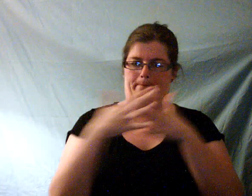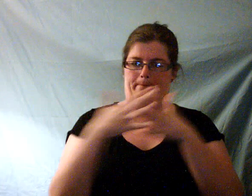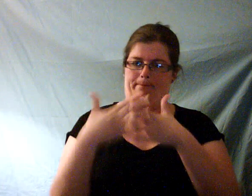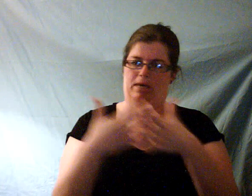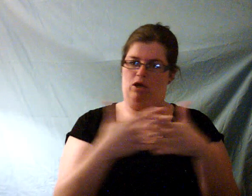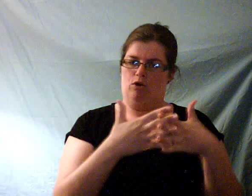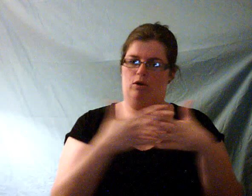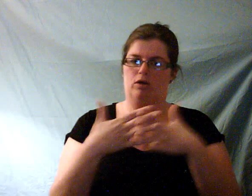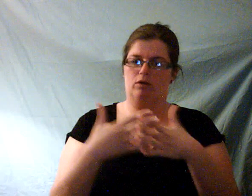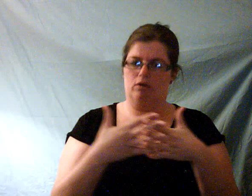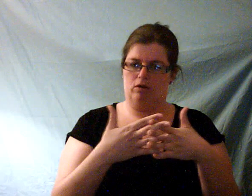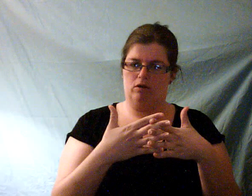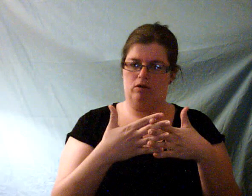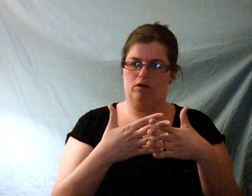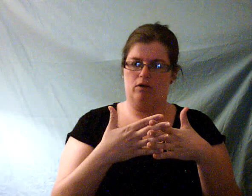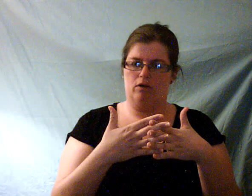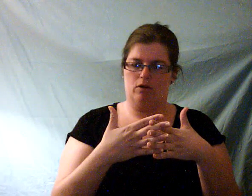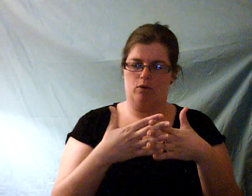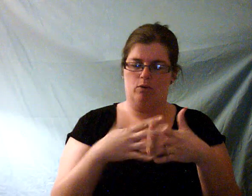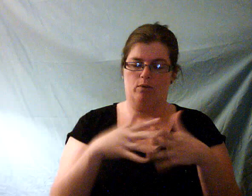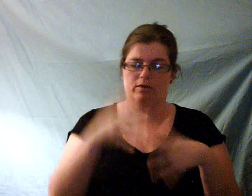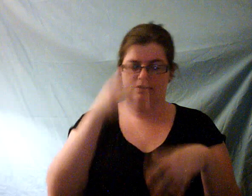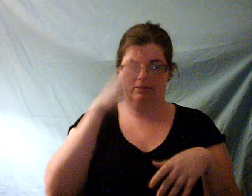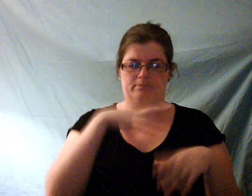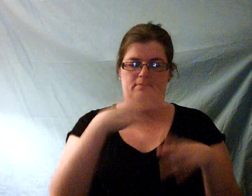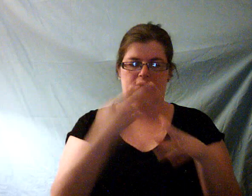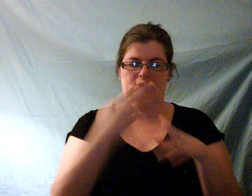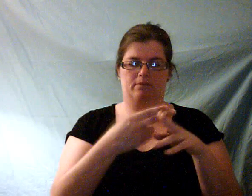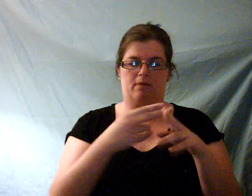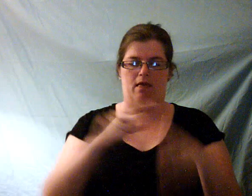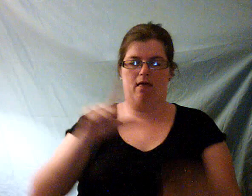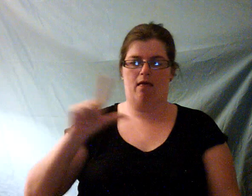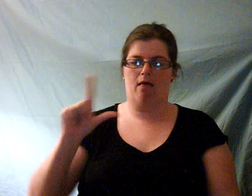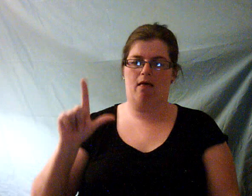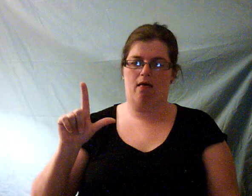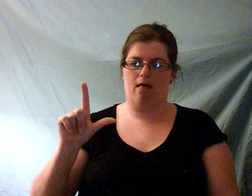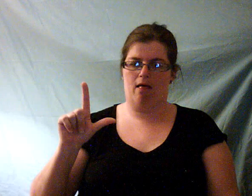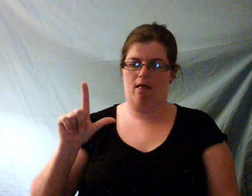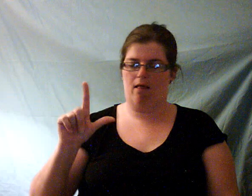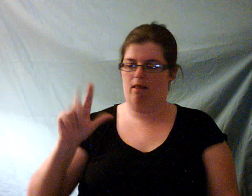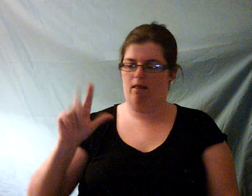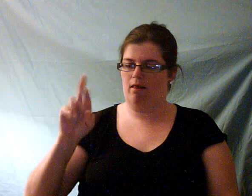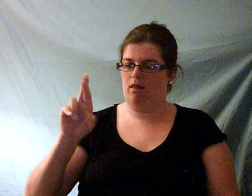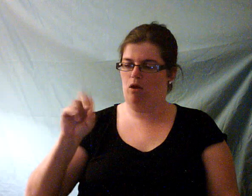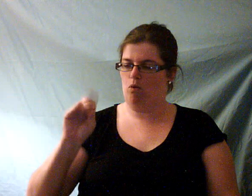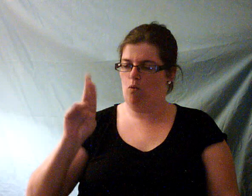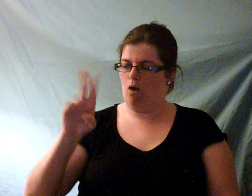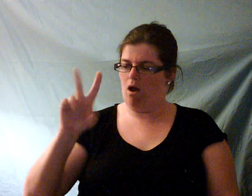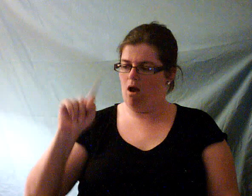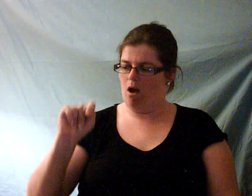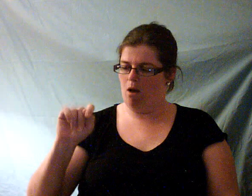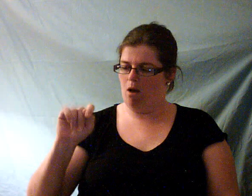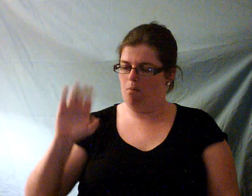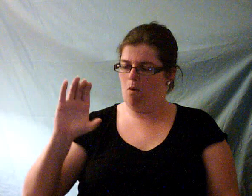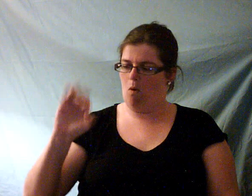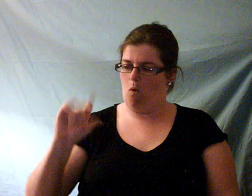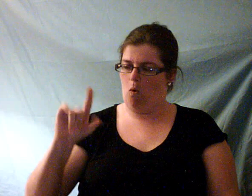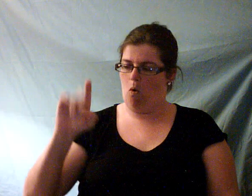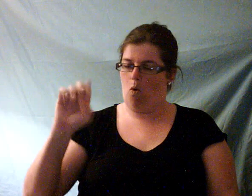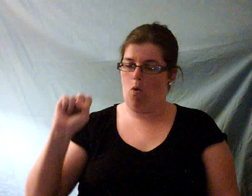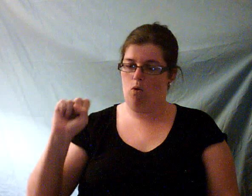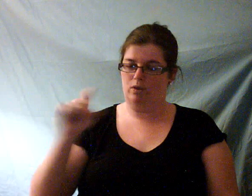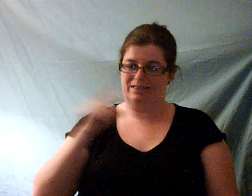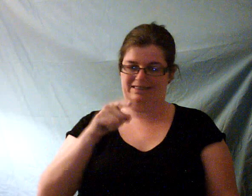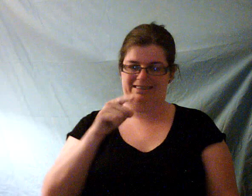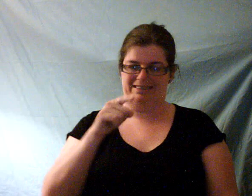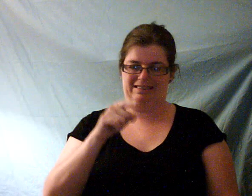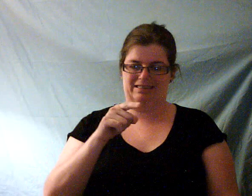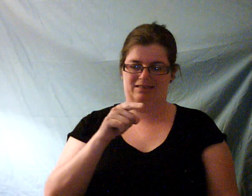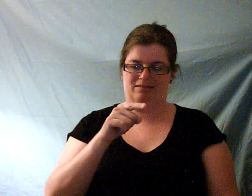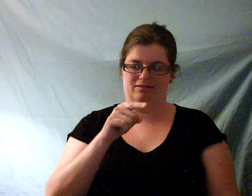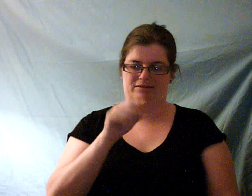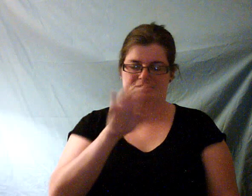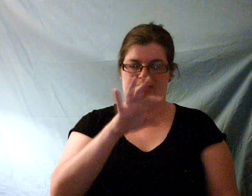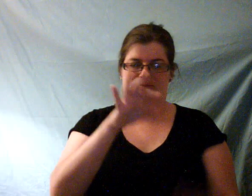There's a scholar by the name of L. Robert Coles. He's identified 13 values that he believes